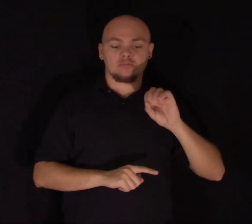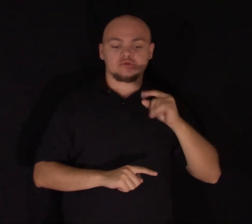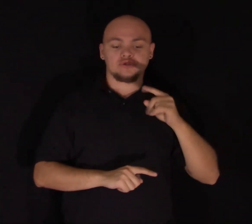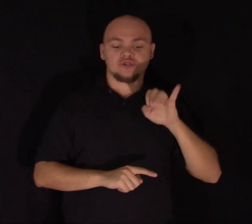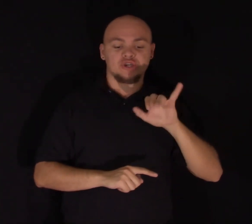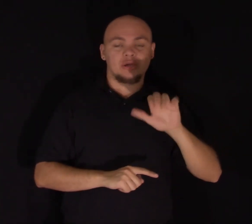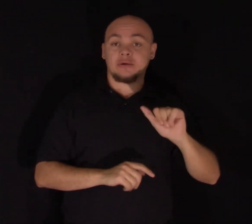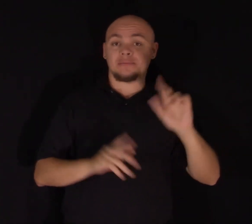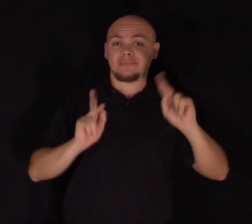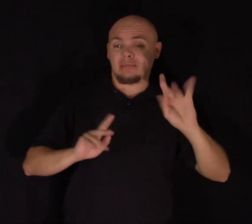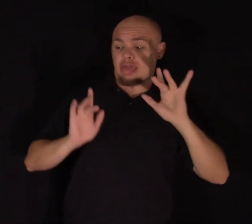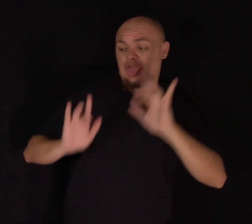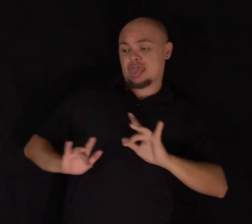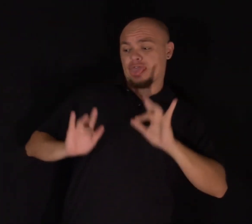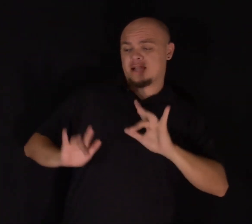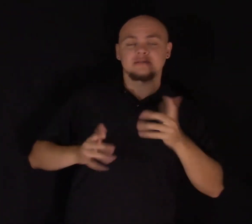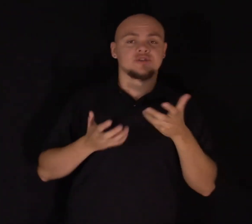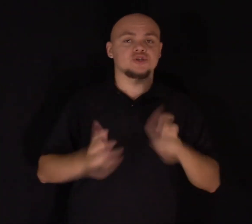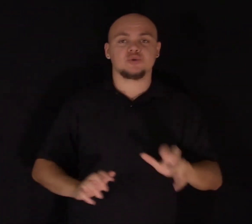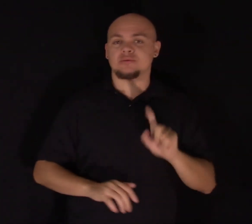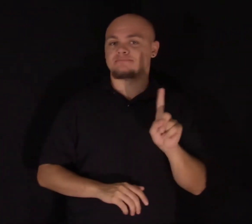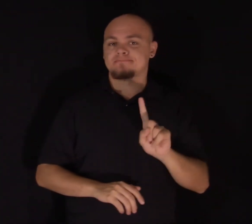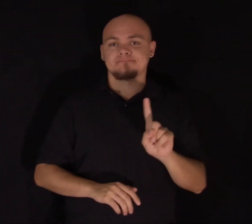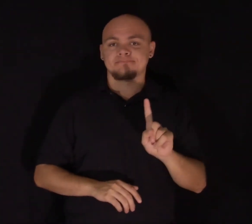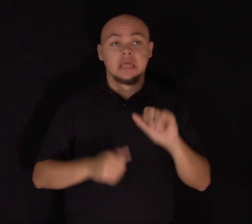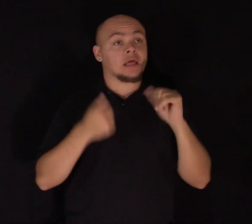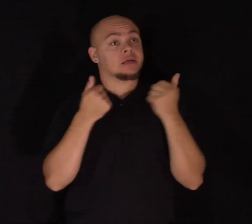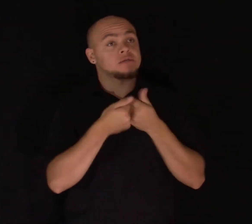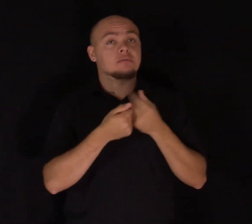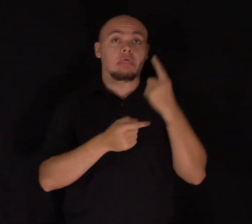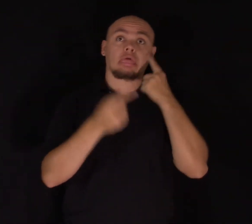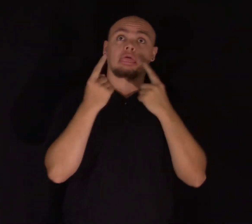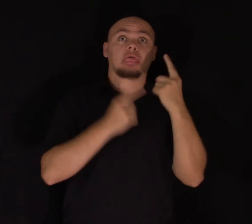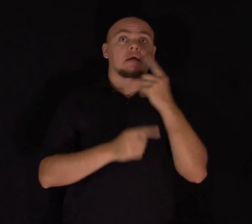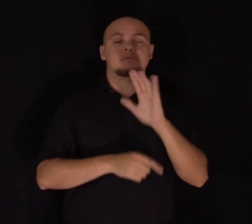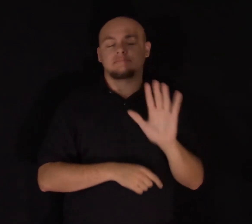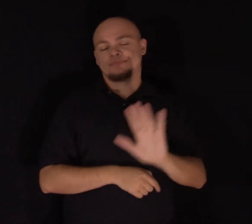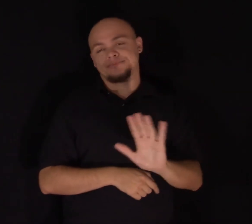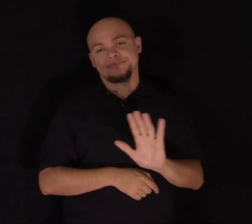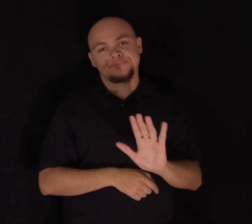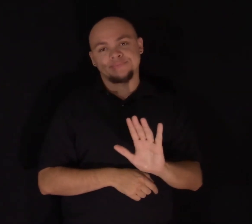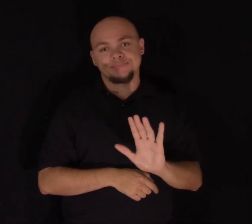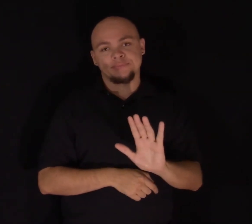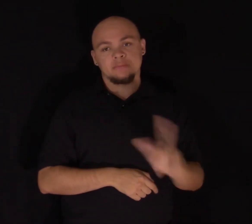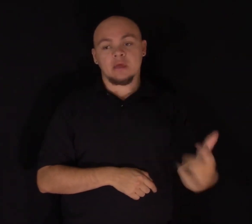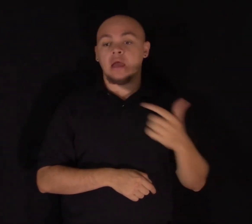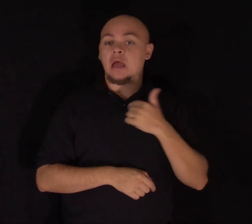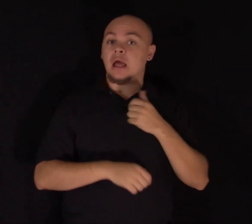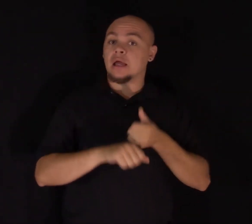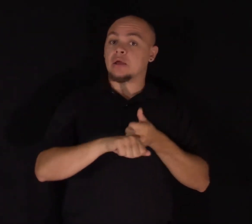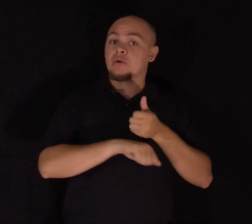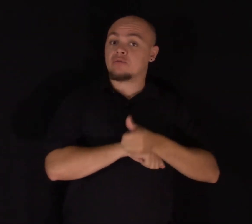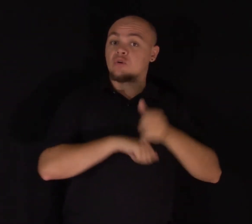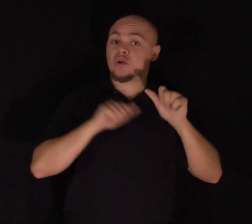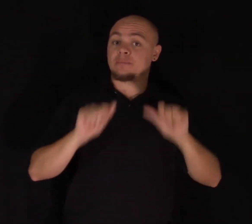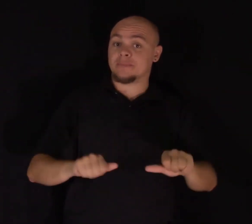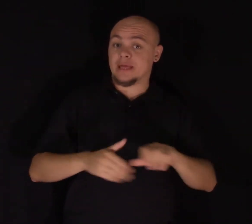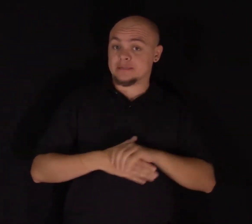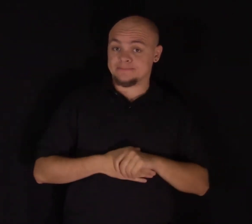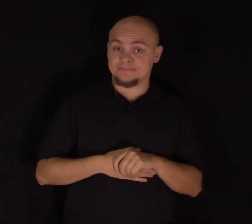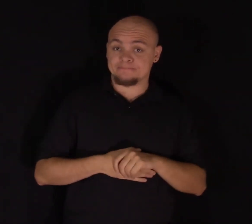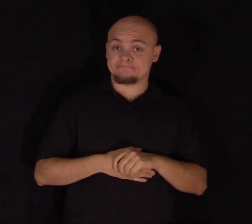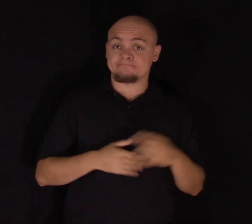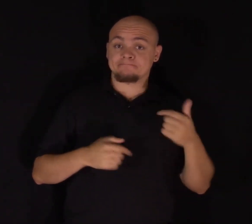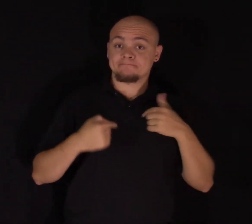feel bad for me. I don't think about these obstacles all the time, and I'm able to overcome most of them anyway. So I'm